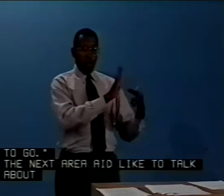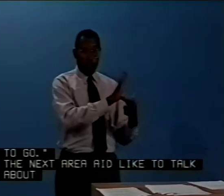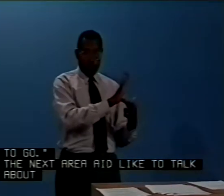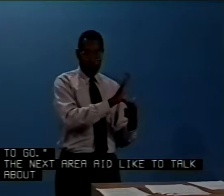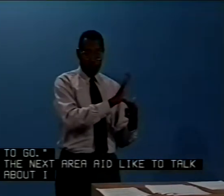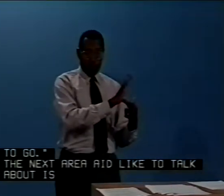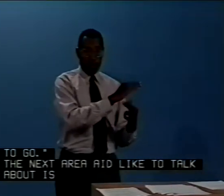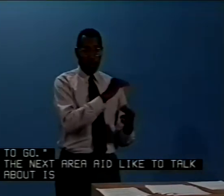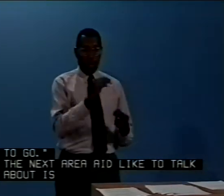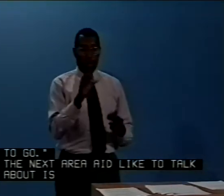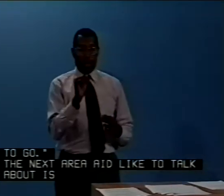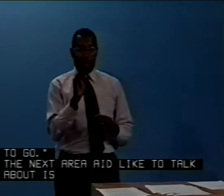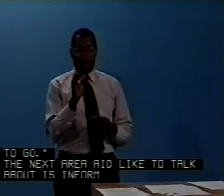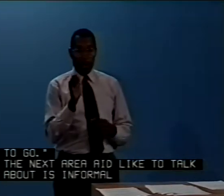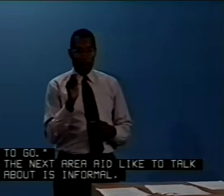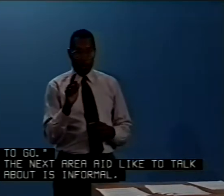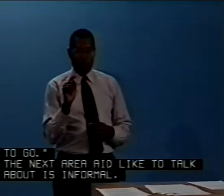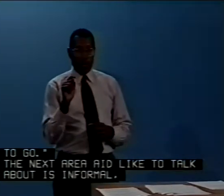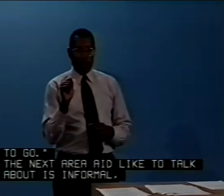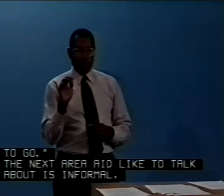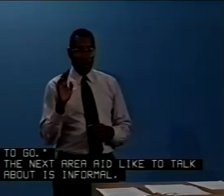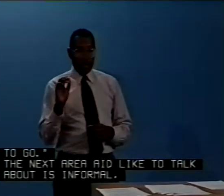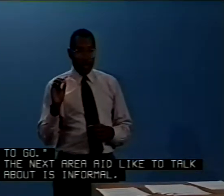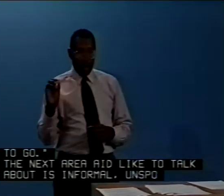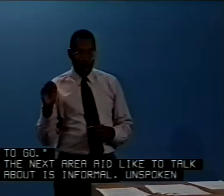unspoken rules, and social taboos.